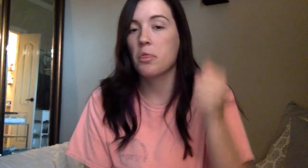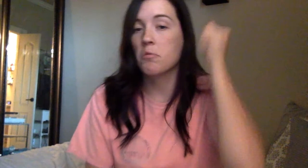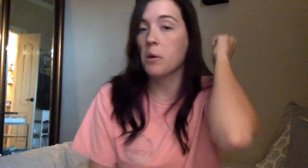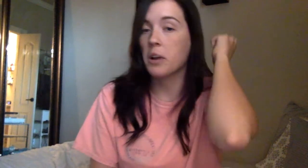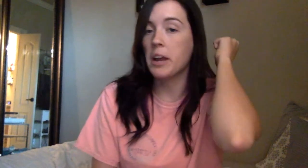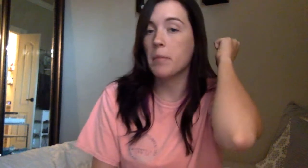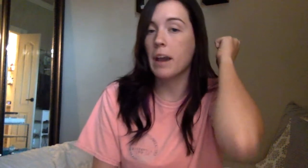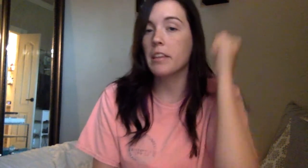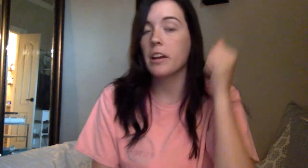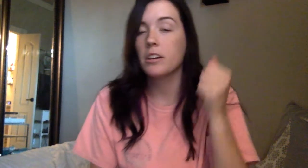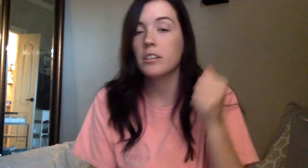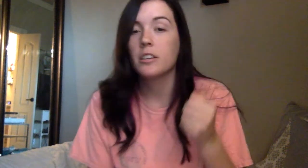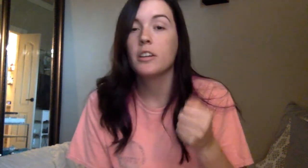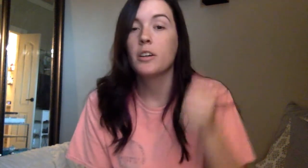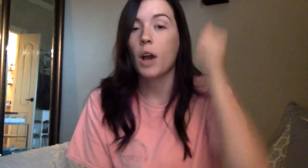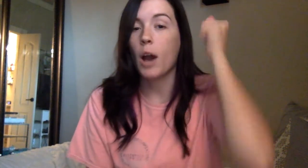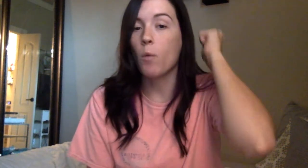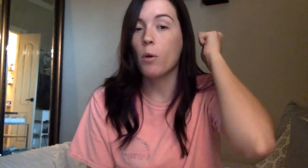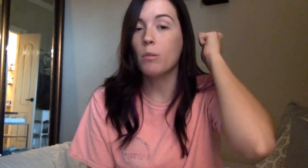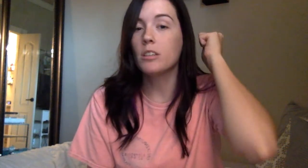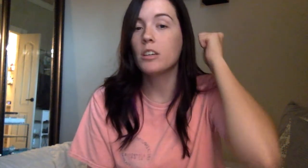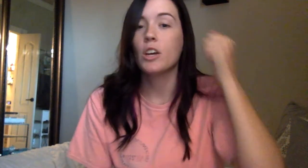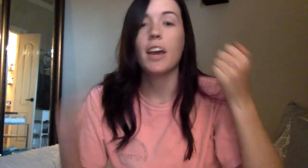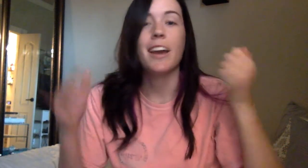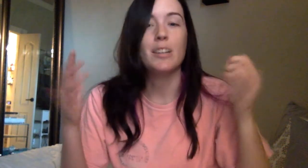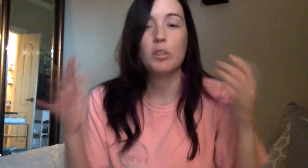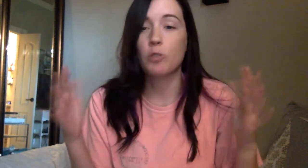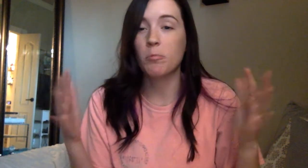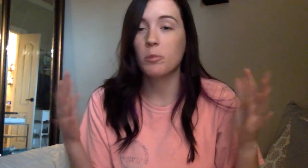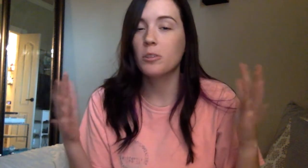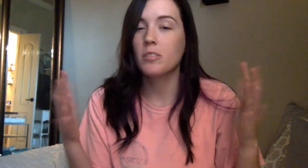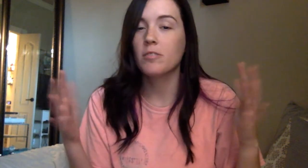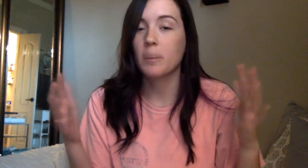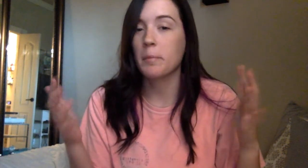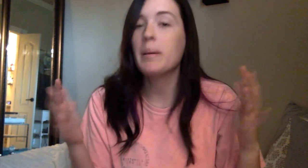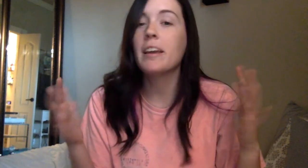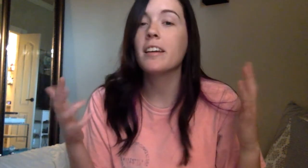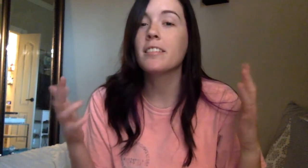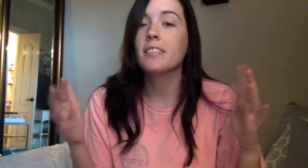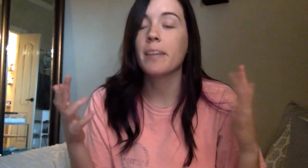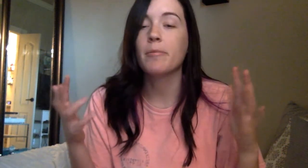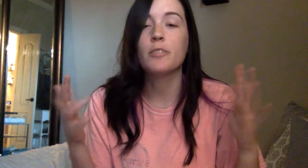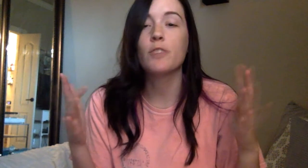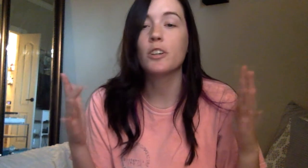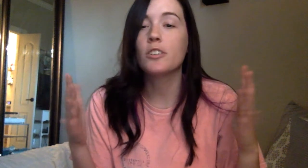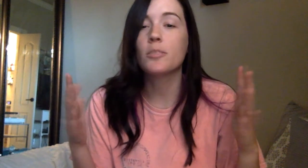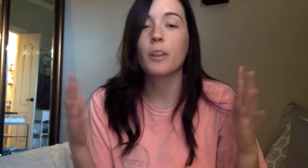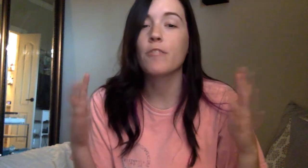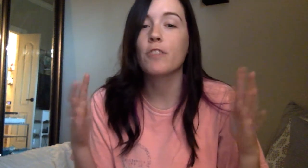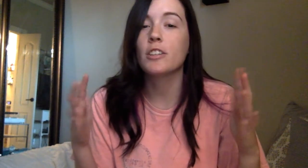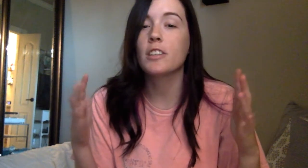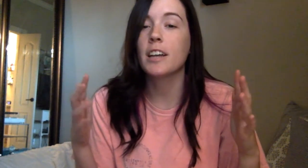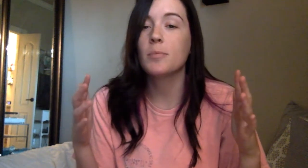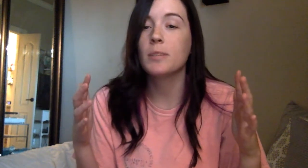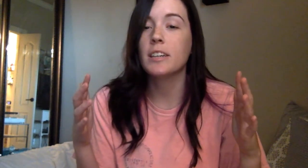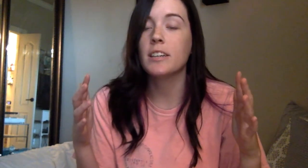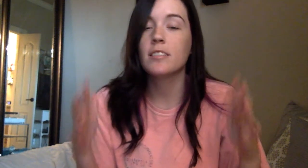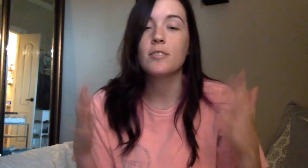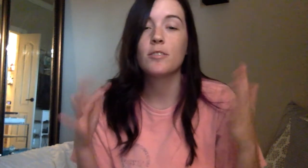throw your hand back there. Won't tremble from the beginning. That was the first, one of the first lines we did.